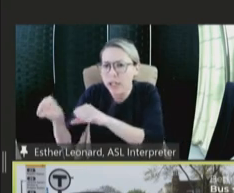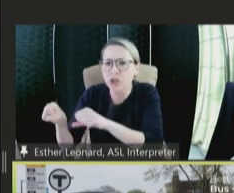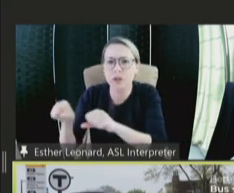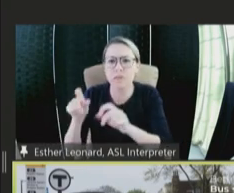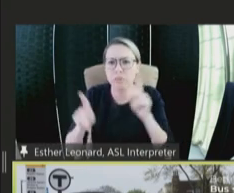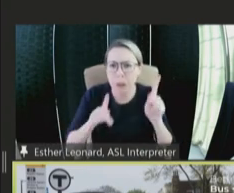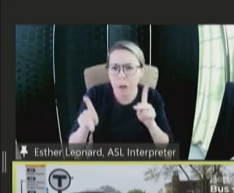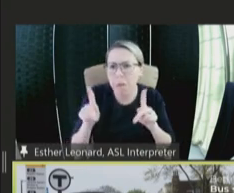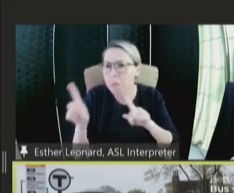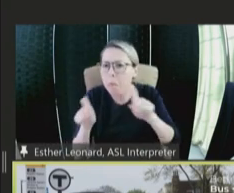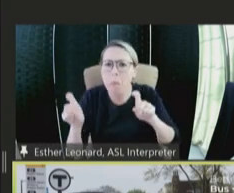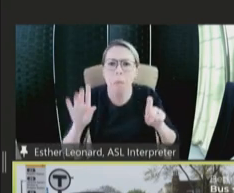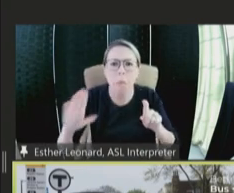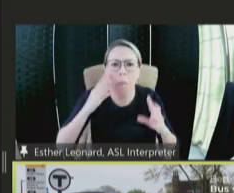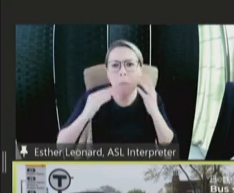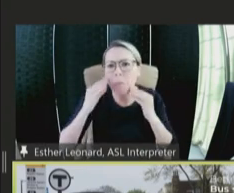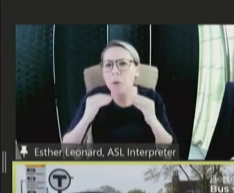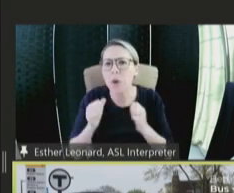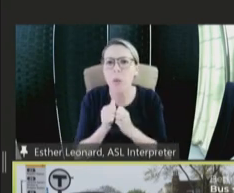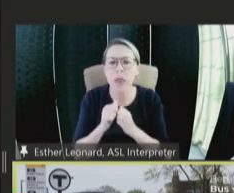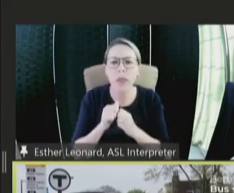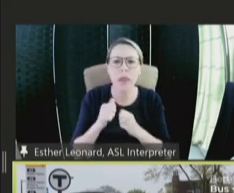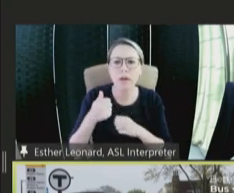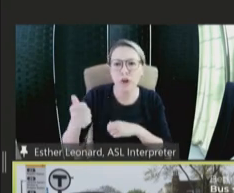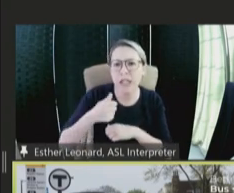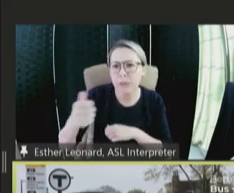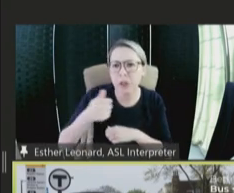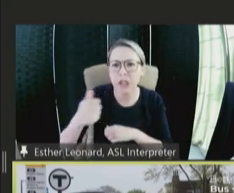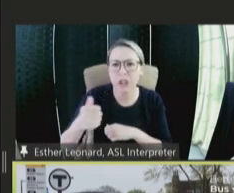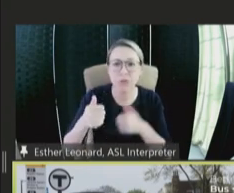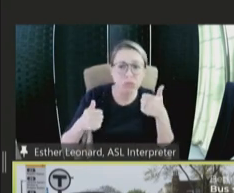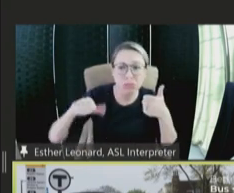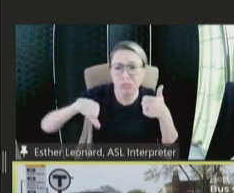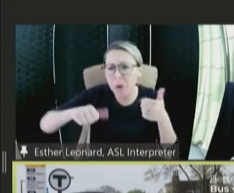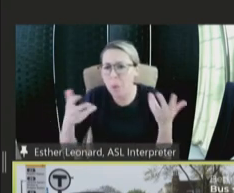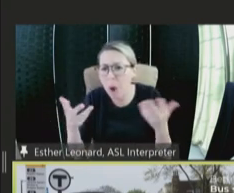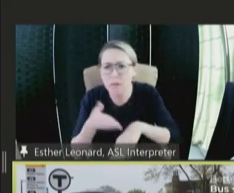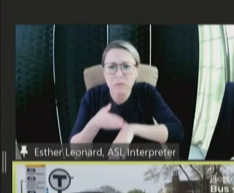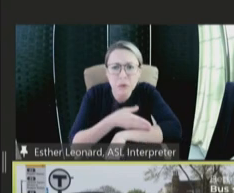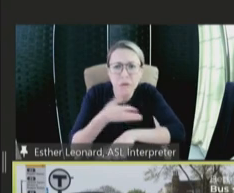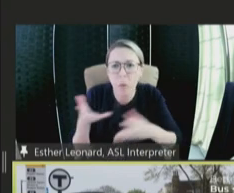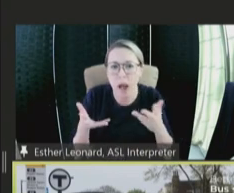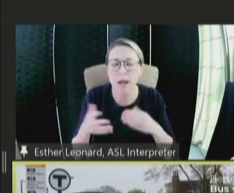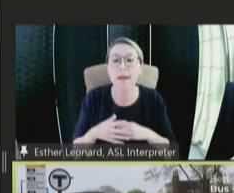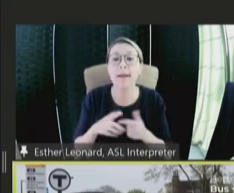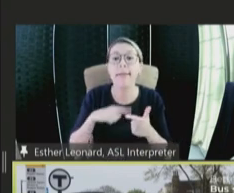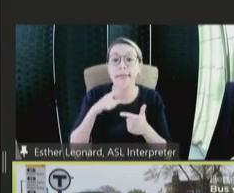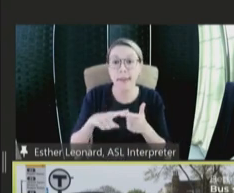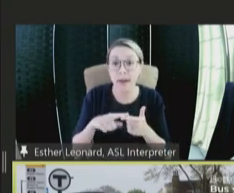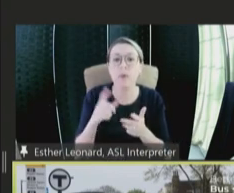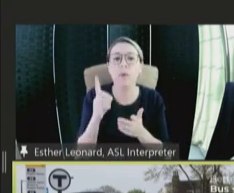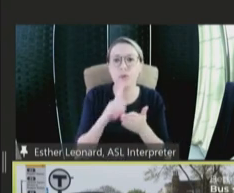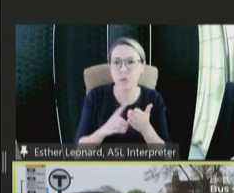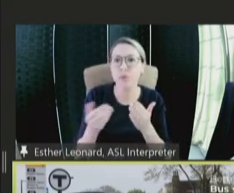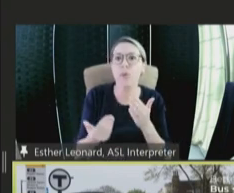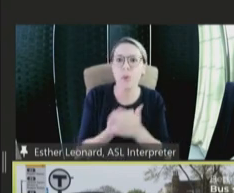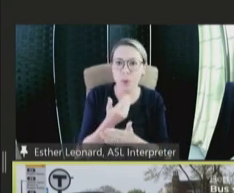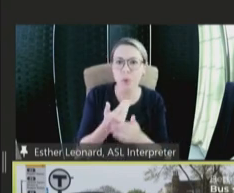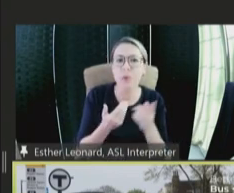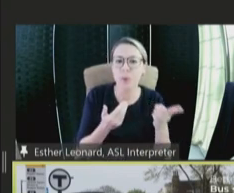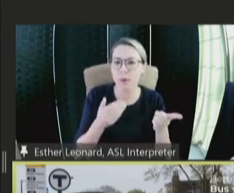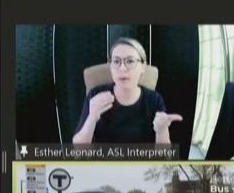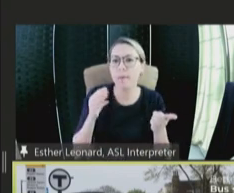currently working or not working for them. We then used that to draft this new bus network map, which we